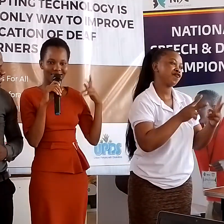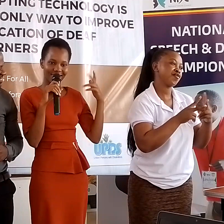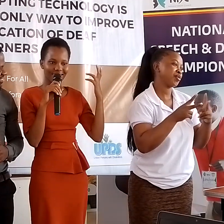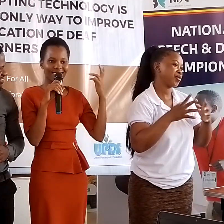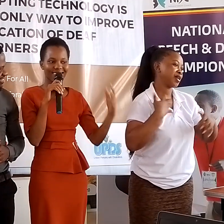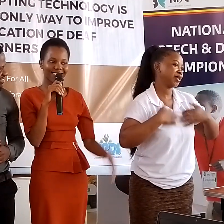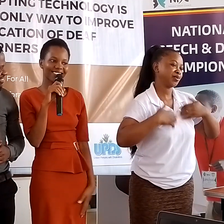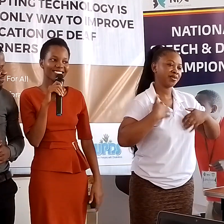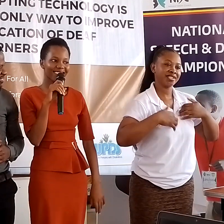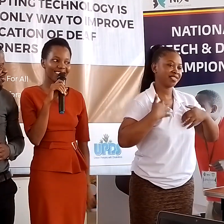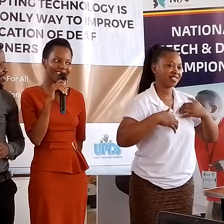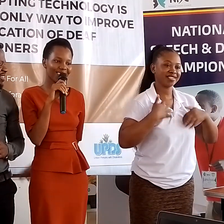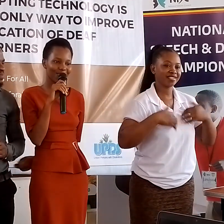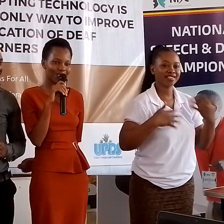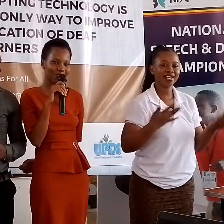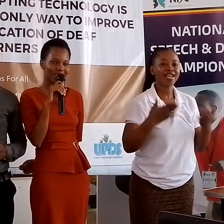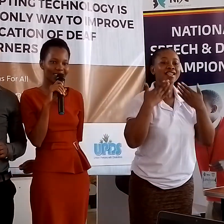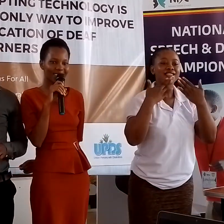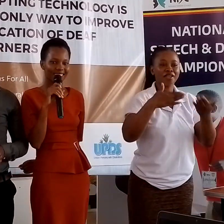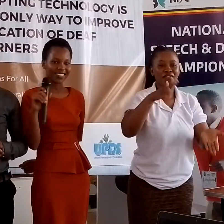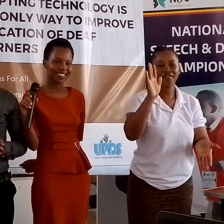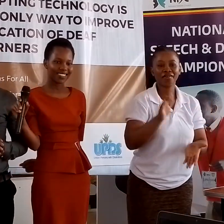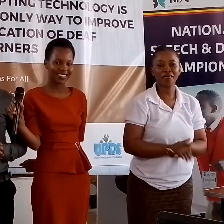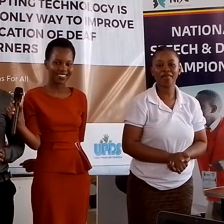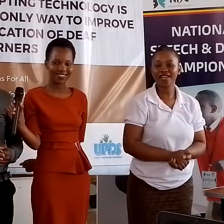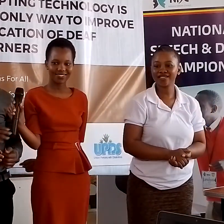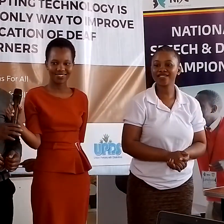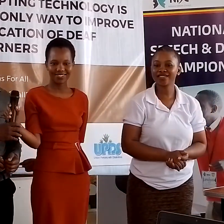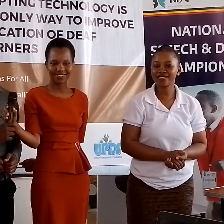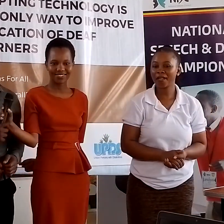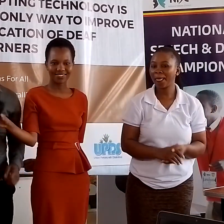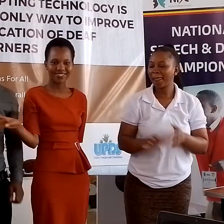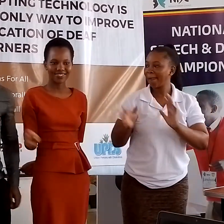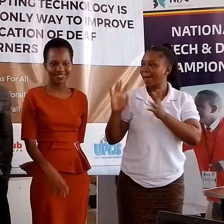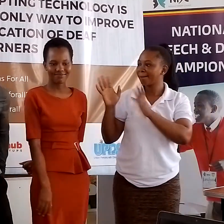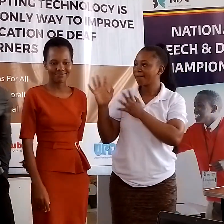interesting. Yeah. Yeah, thank you very much.